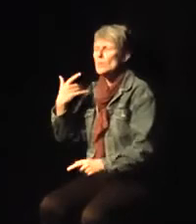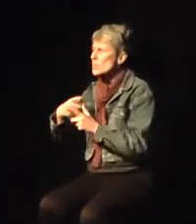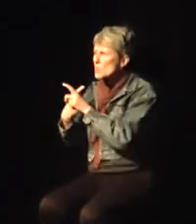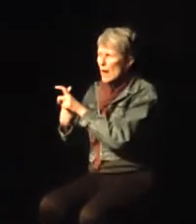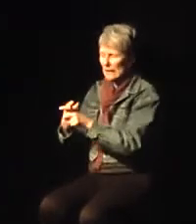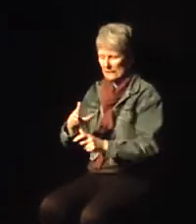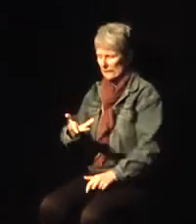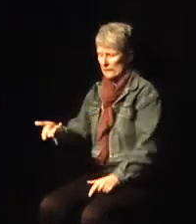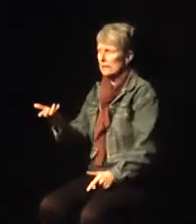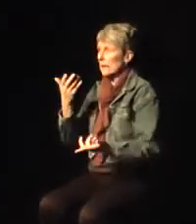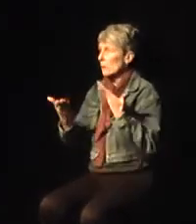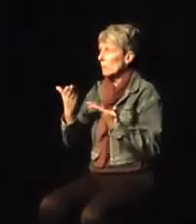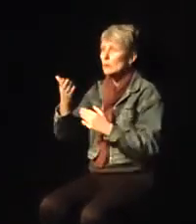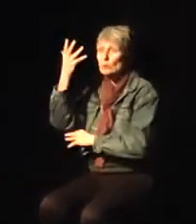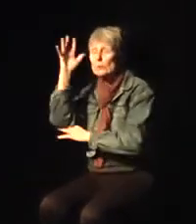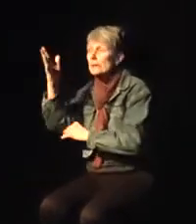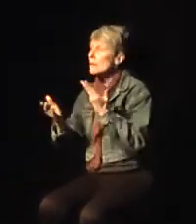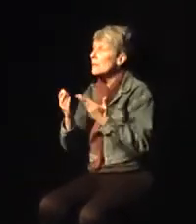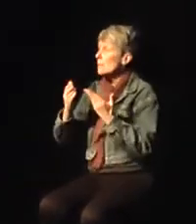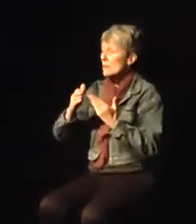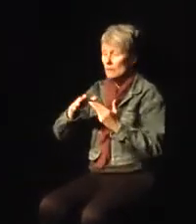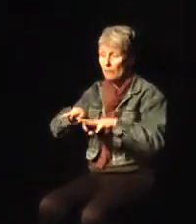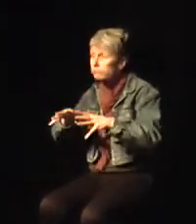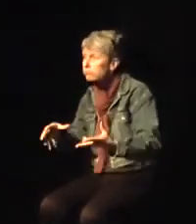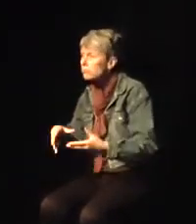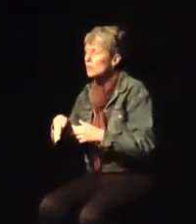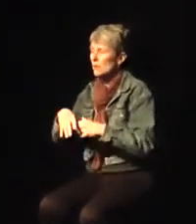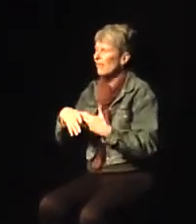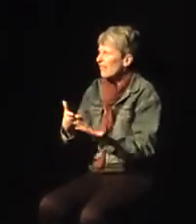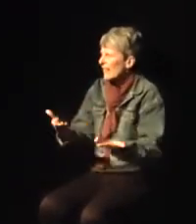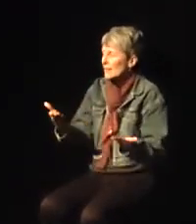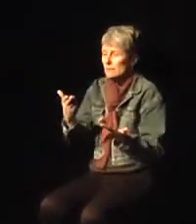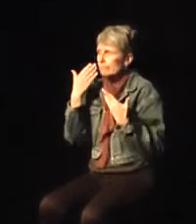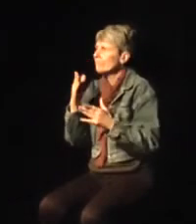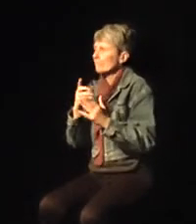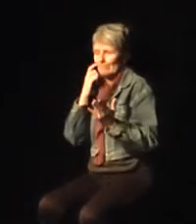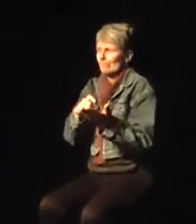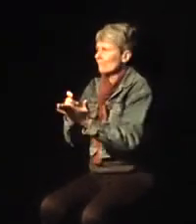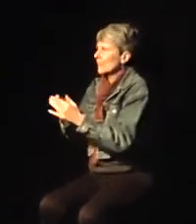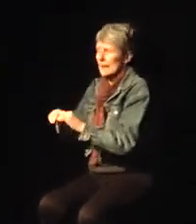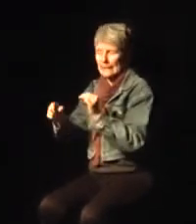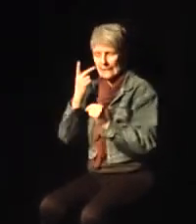uncertainty, trees and other potential obstacles that are unknown, so I don't risk that.